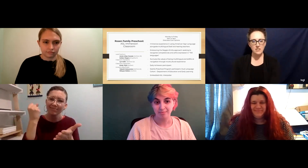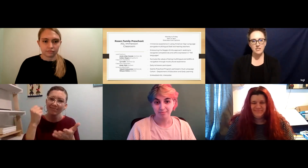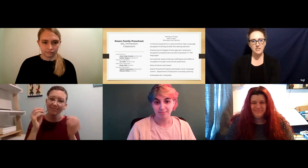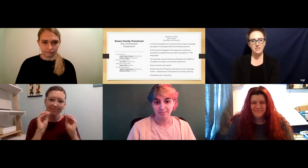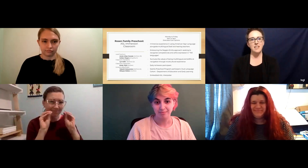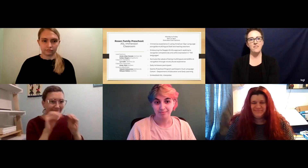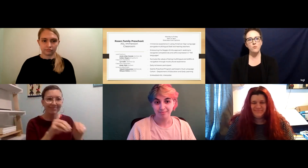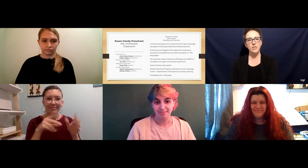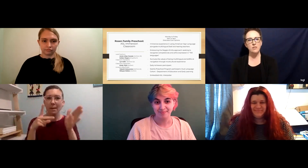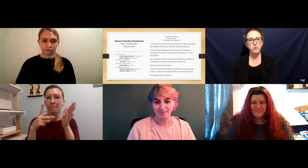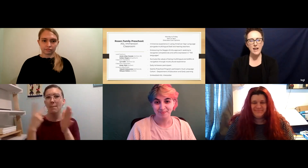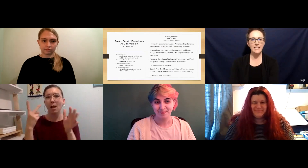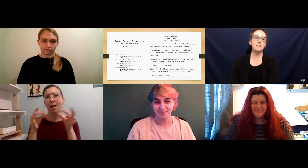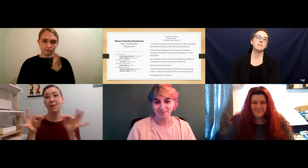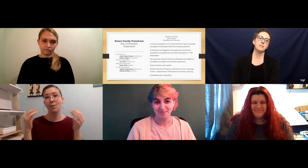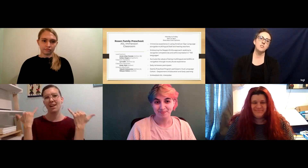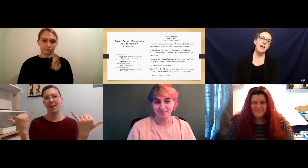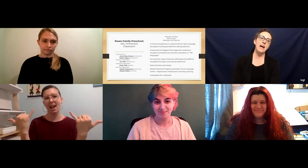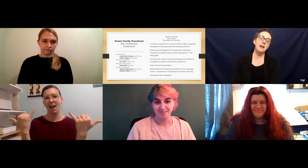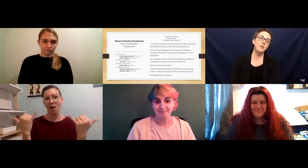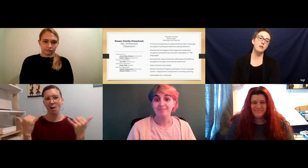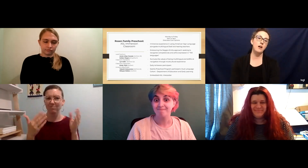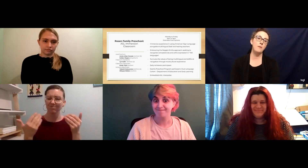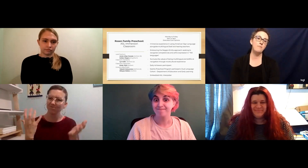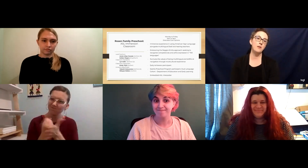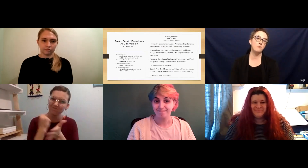sponges, and they're really ready to have